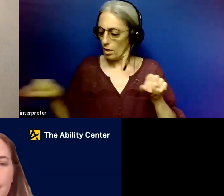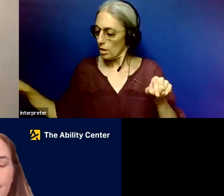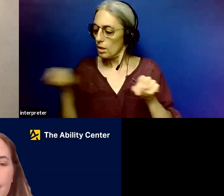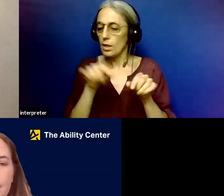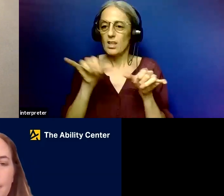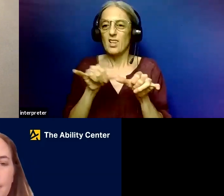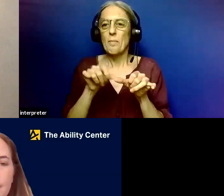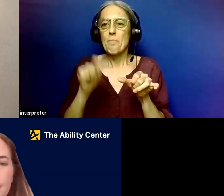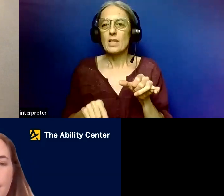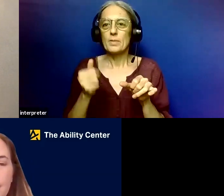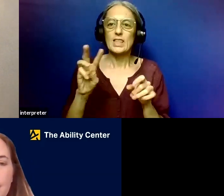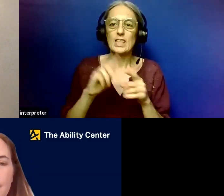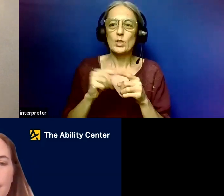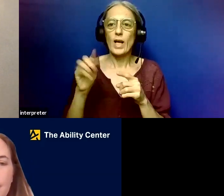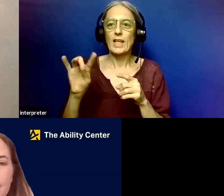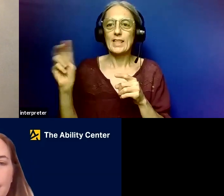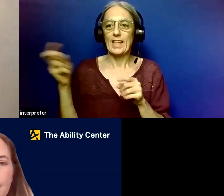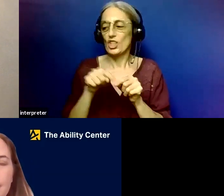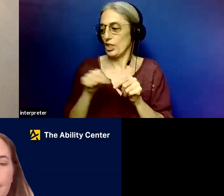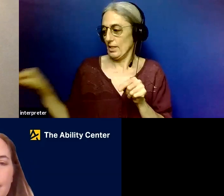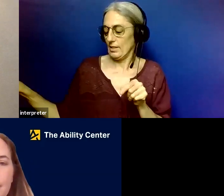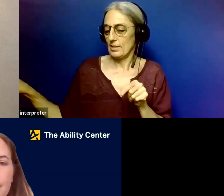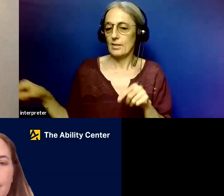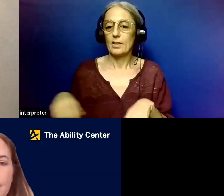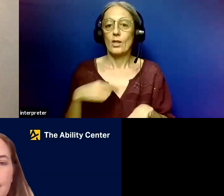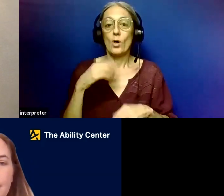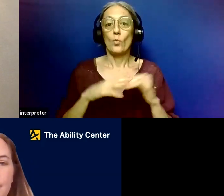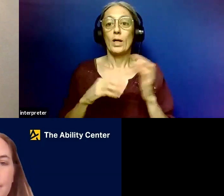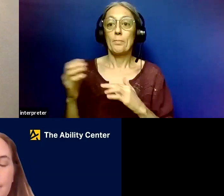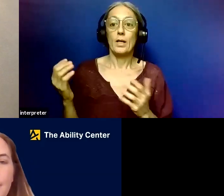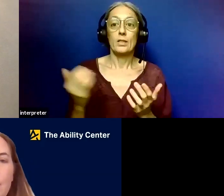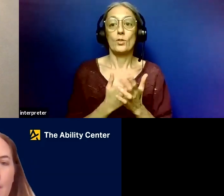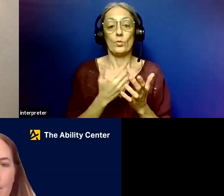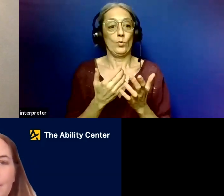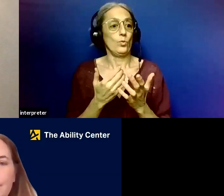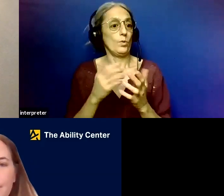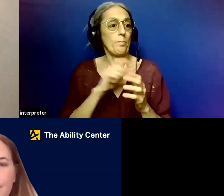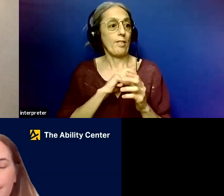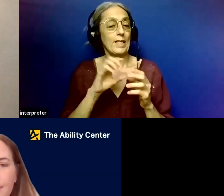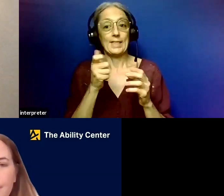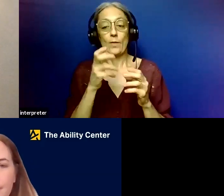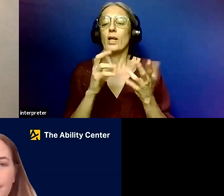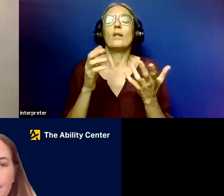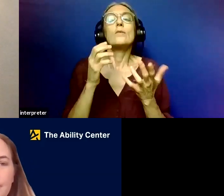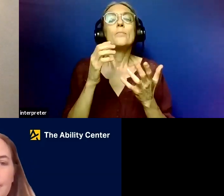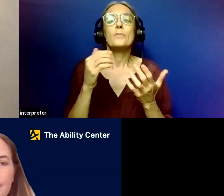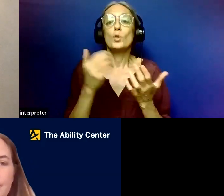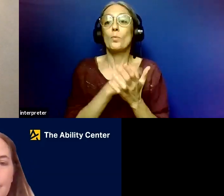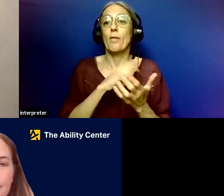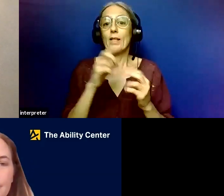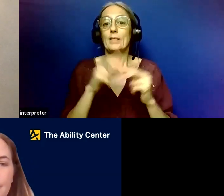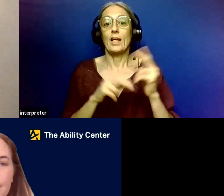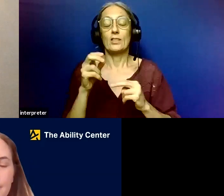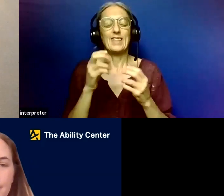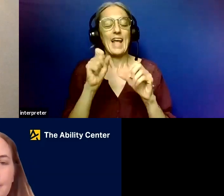police station. We assessed it and found 300 ADA violations. And the contractor and architect and I had a very